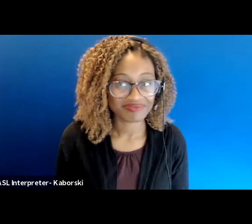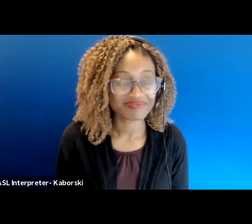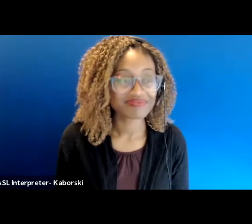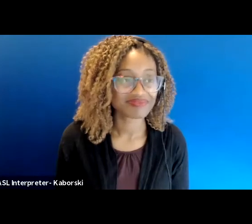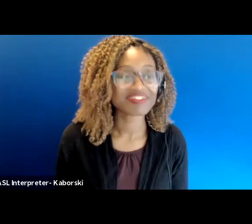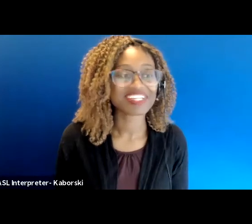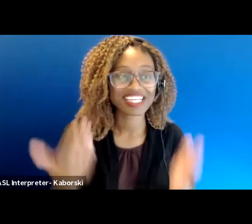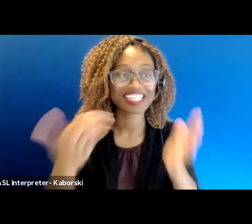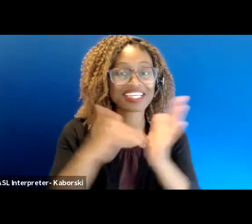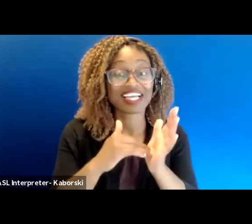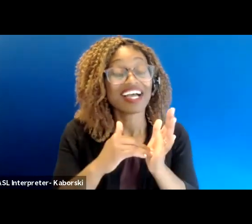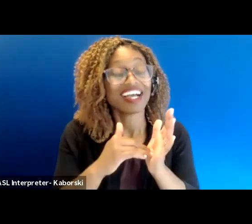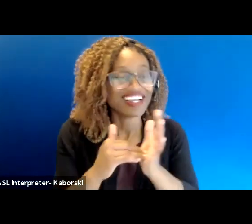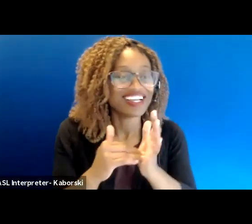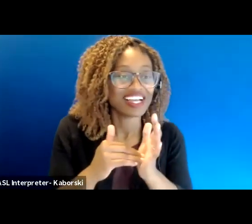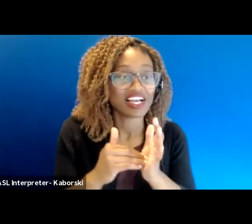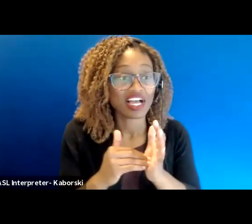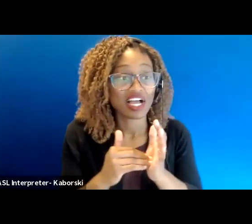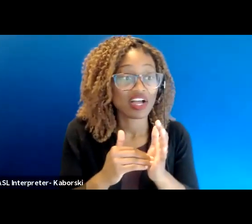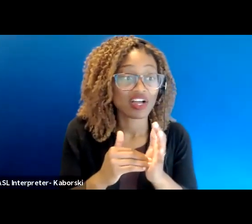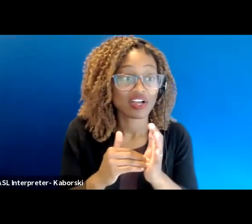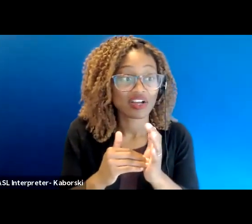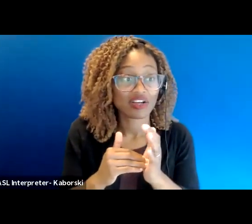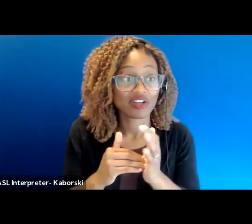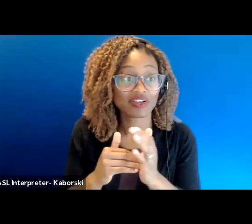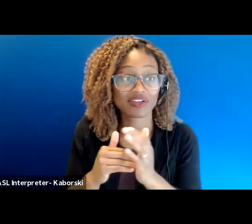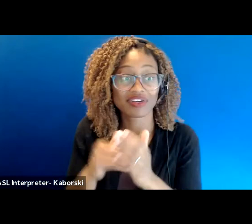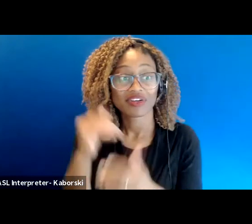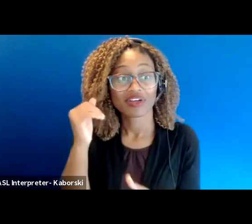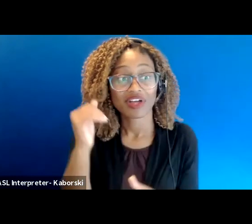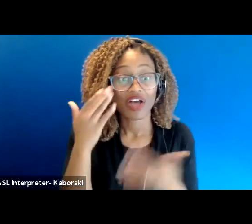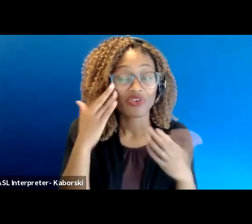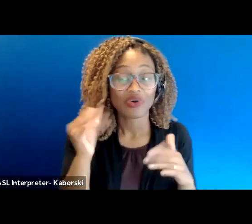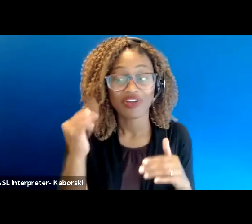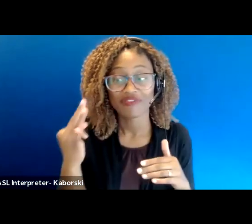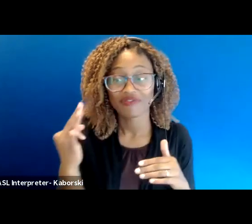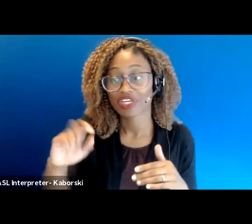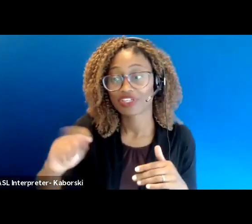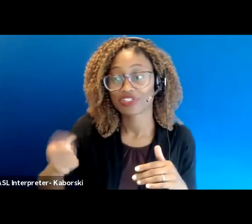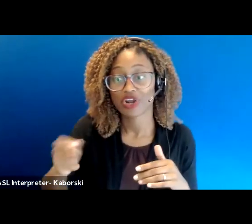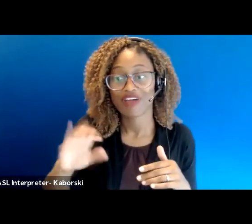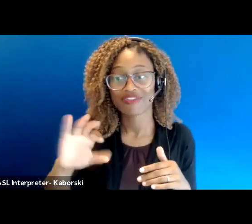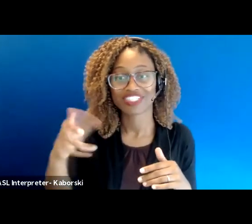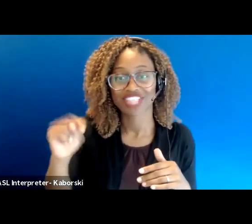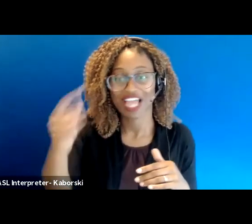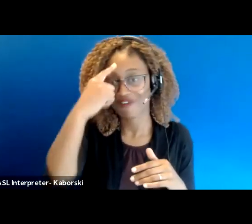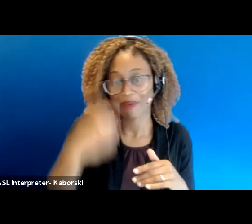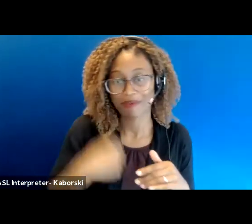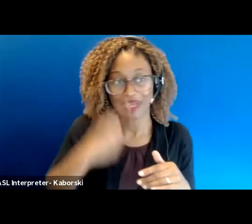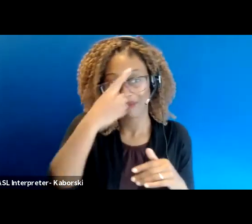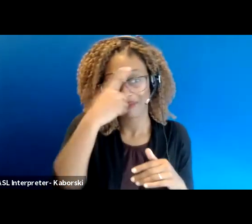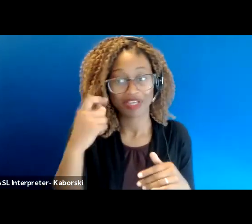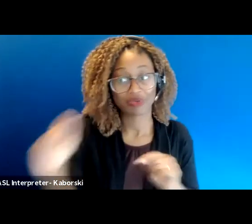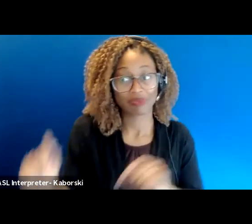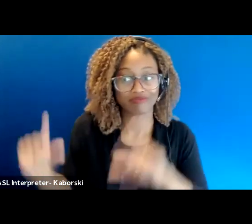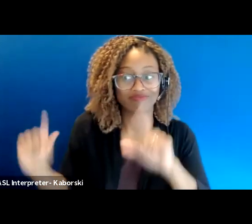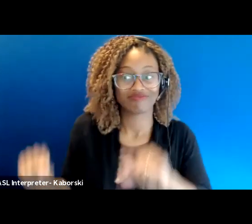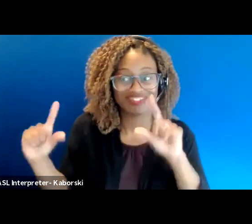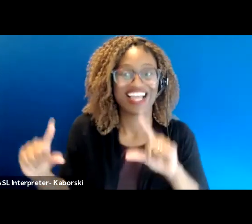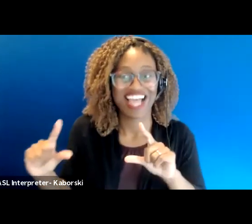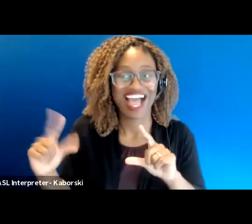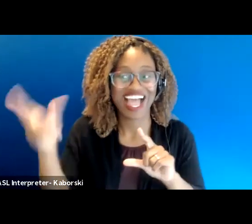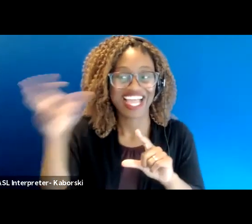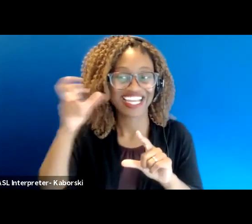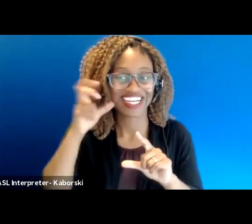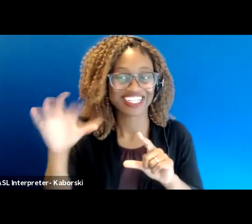Again, I don't know if there's a way of turning off the chat for me, because when that comes, I'm hearing the